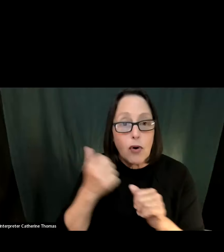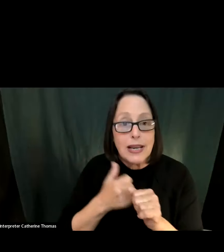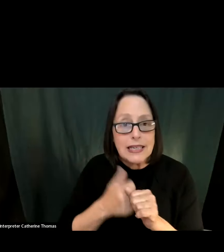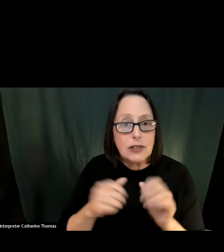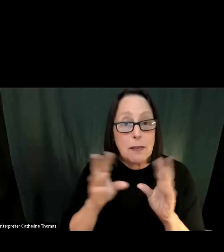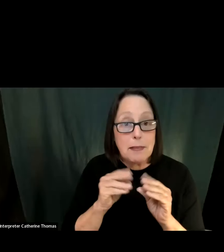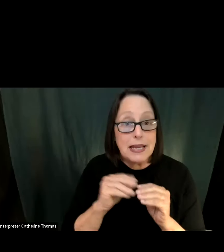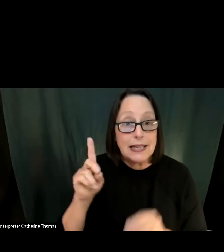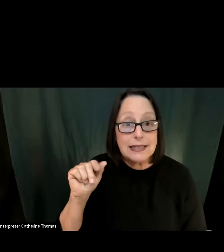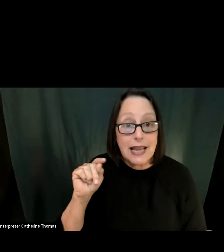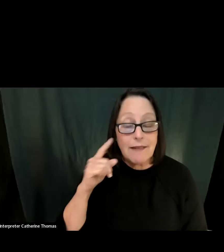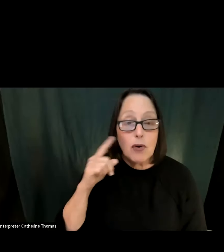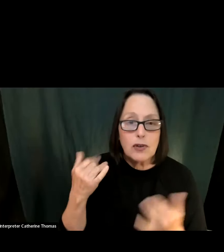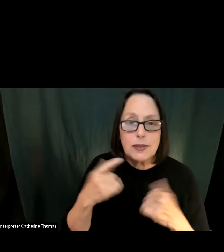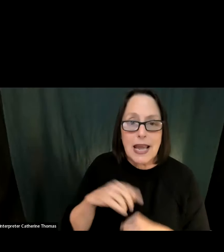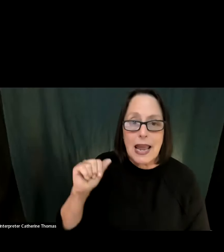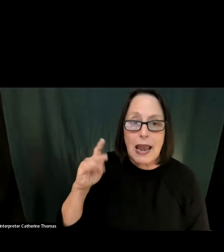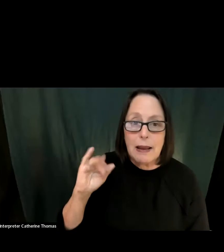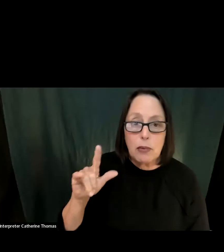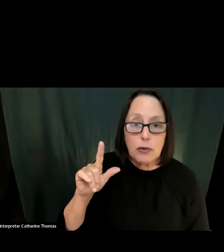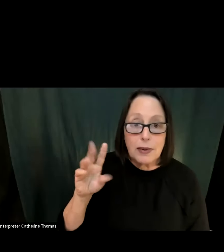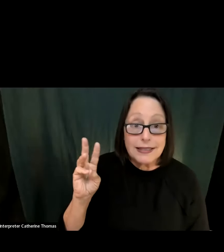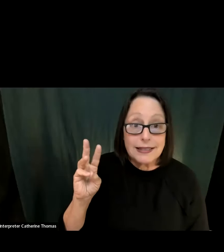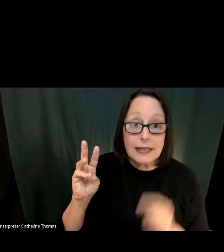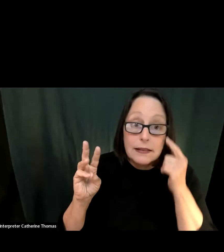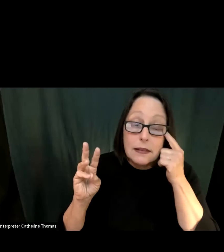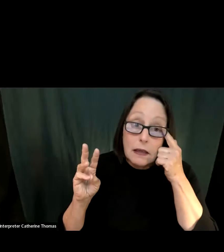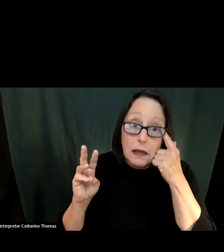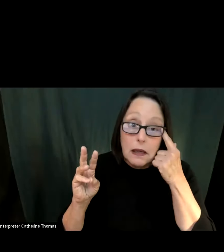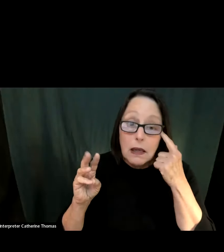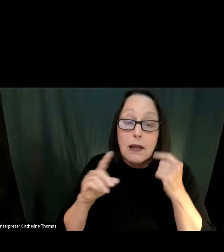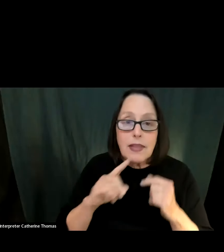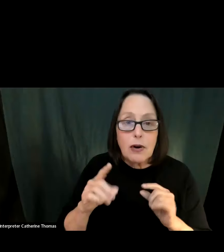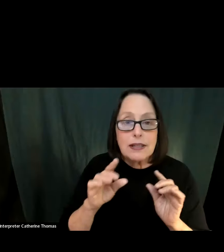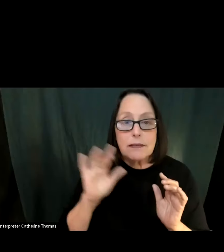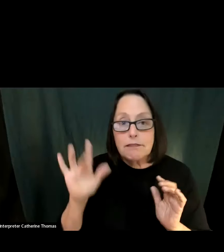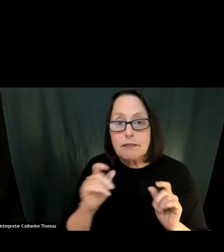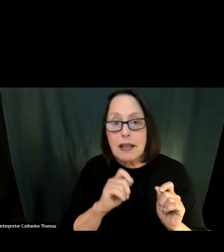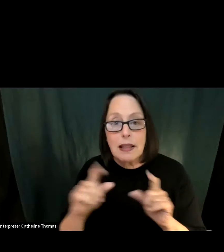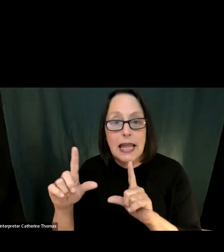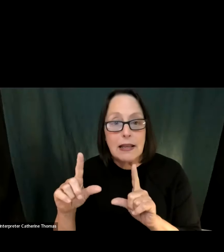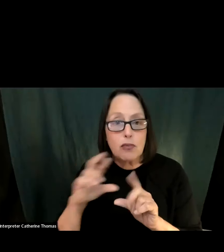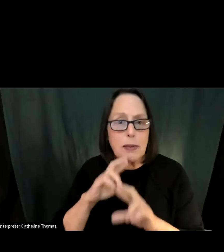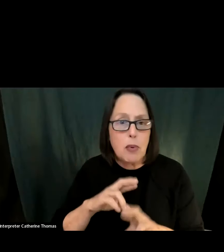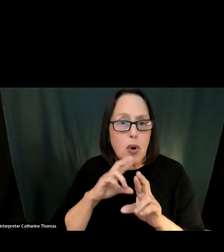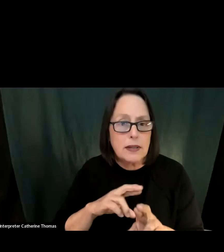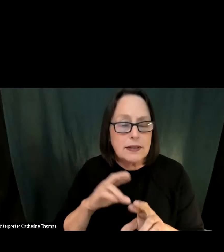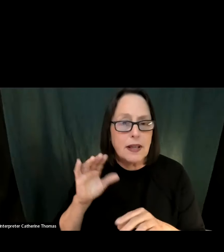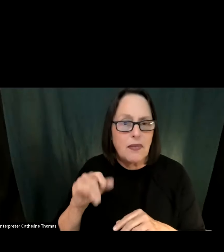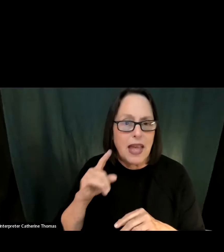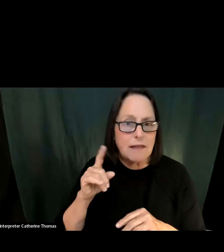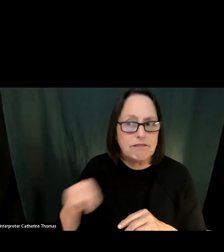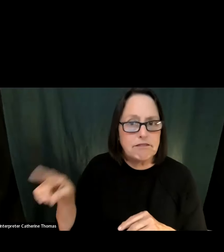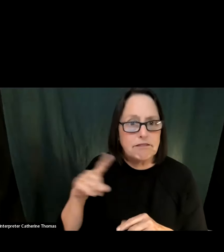dates. So for today, April 26th, there's hyperlinked reports that are being referred